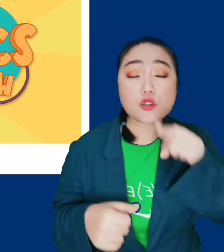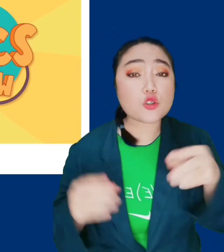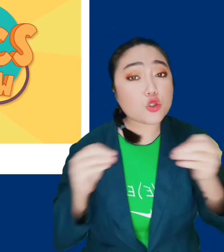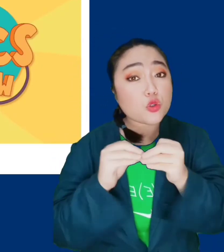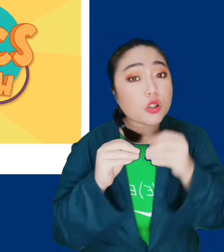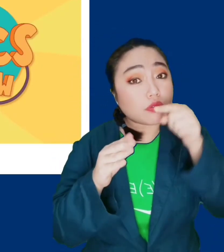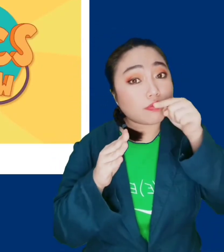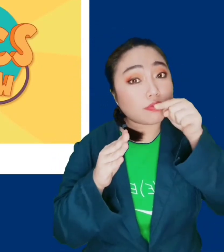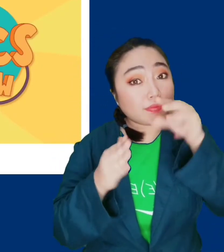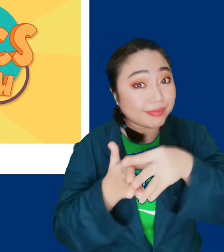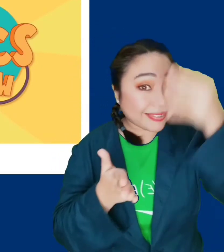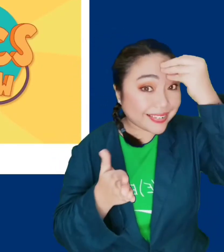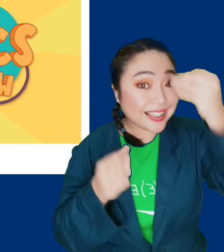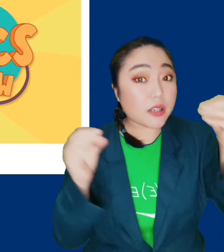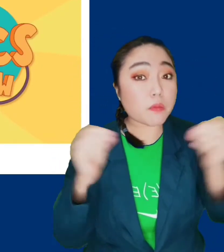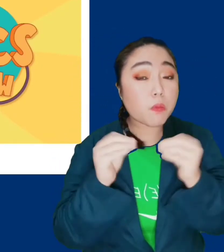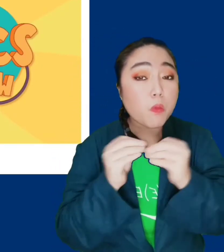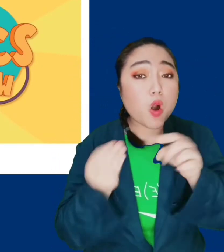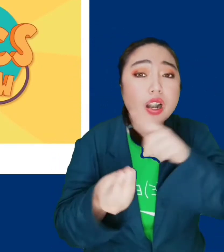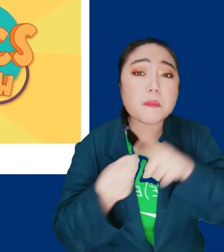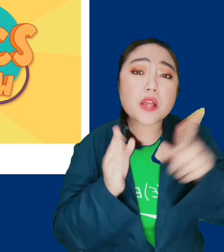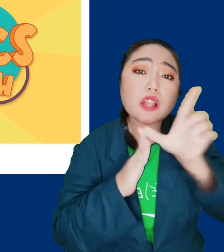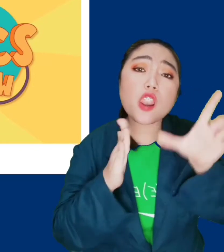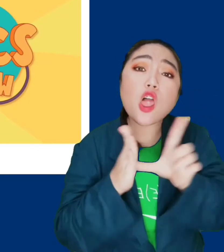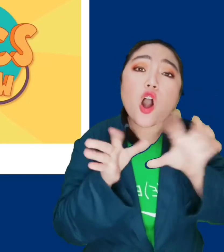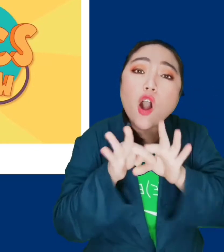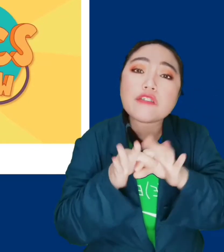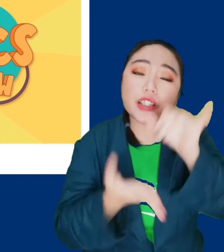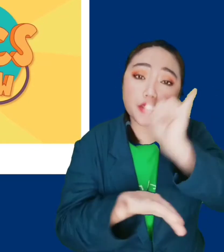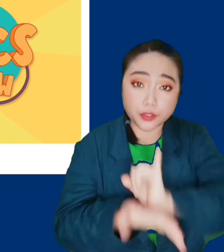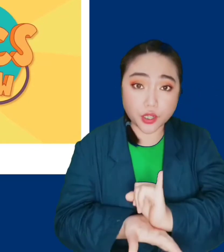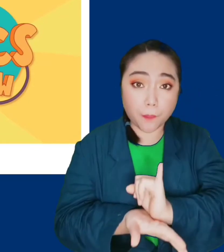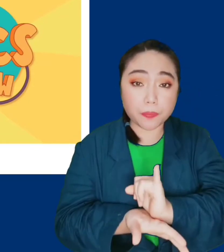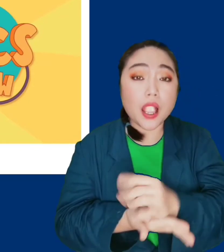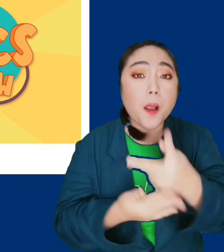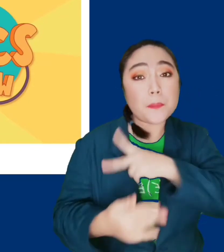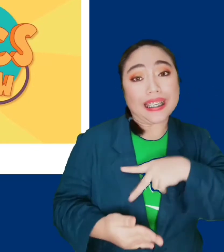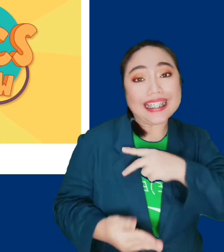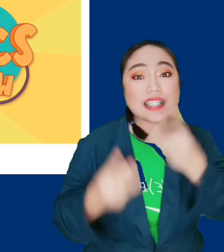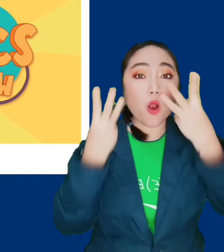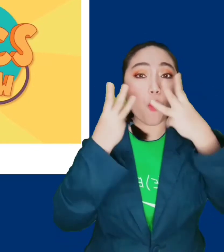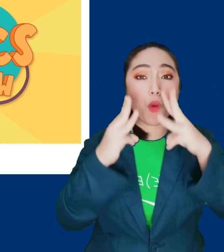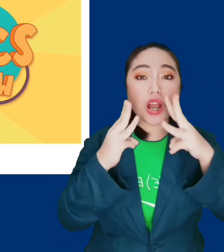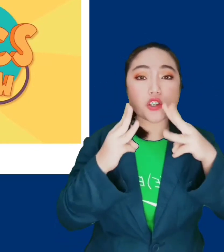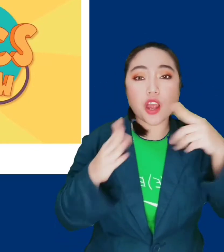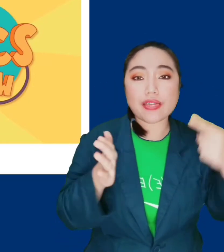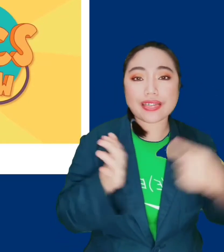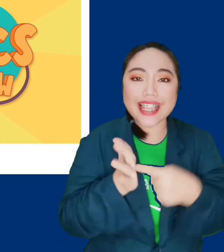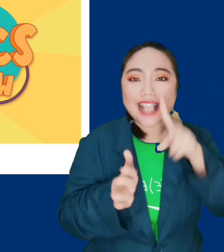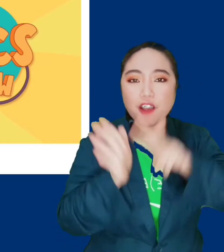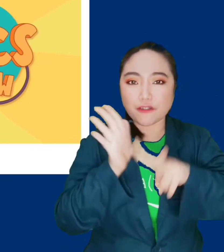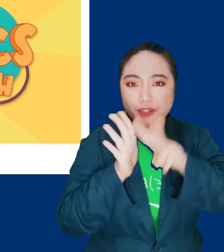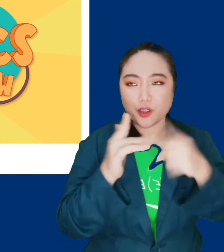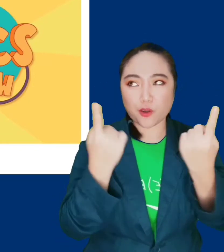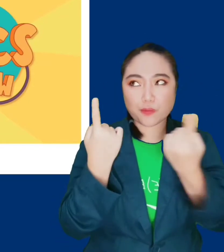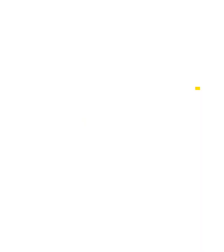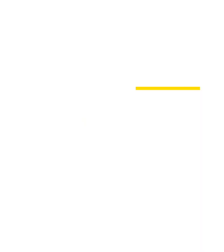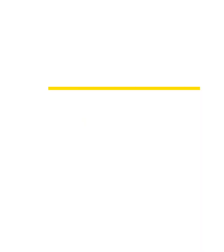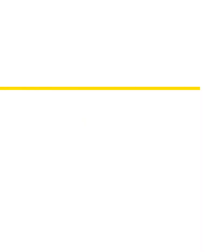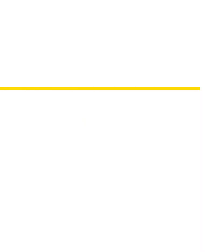So now, for you to learn more about the law of inertia, please watch this